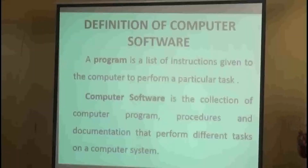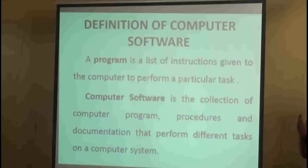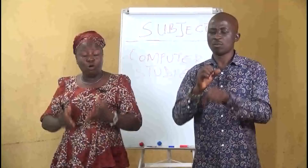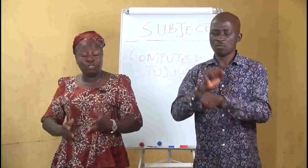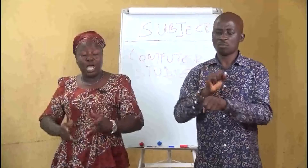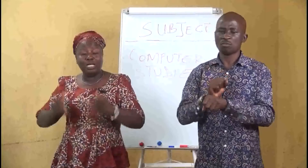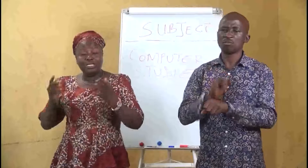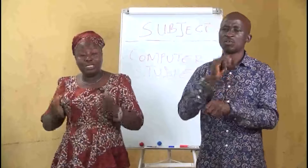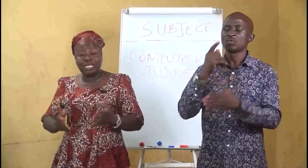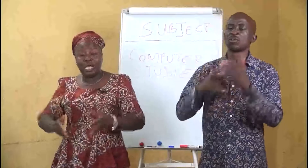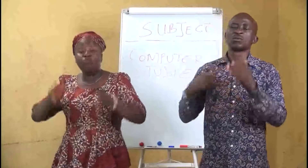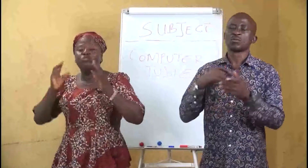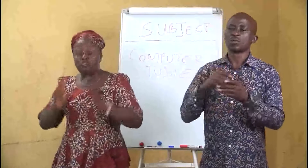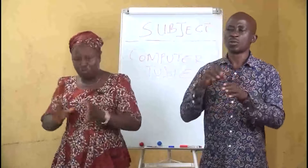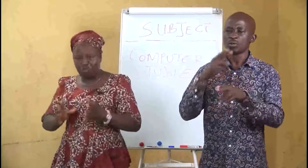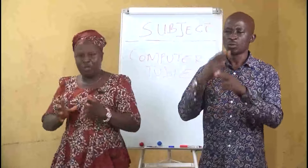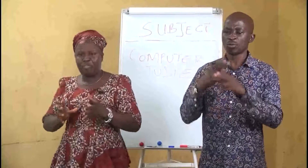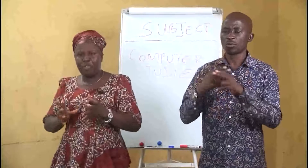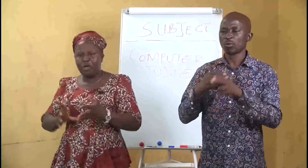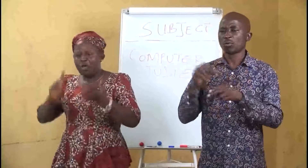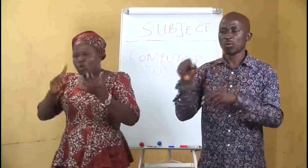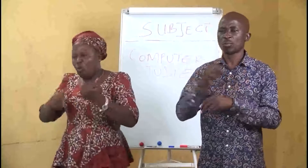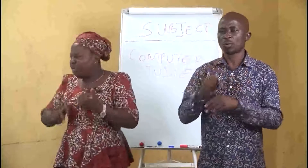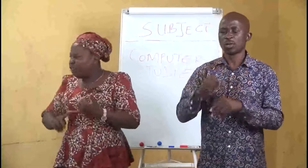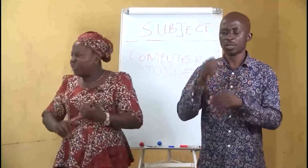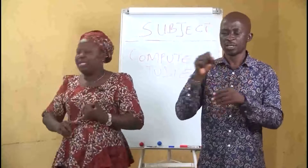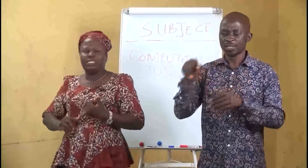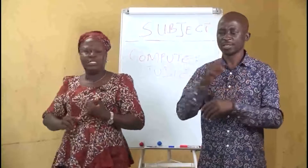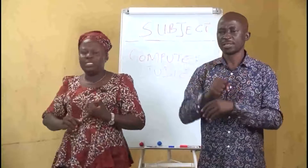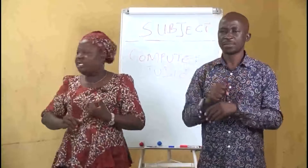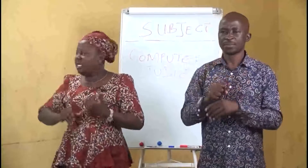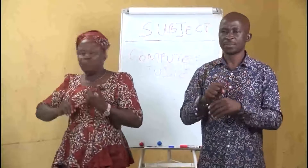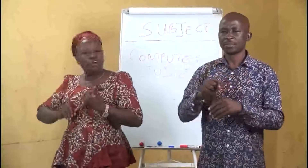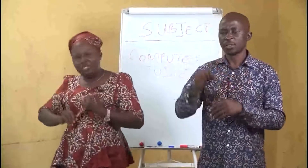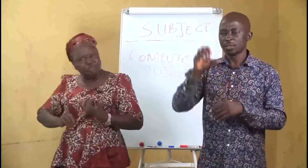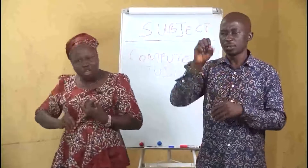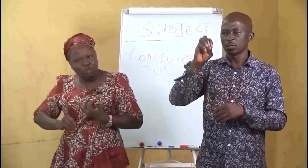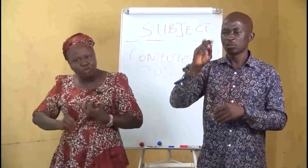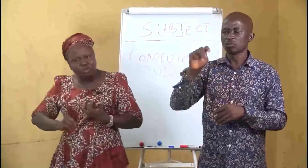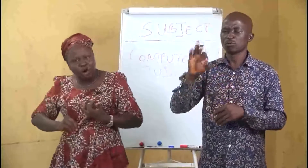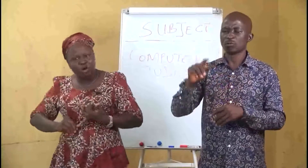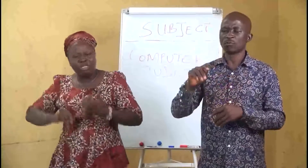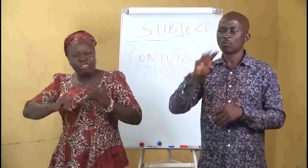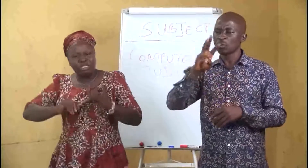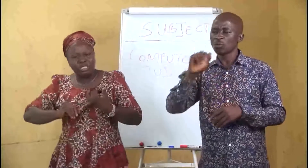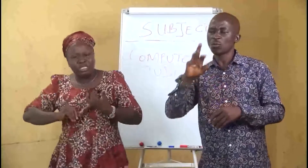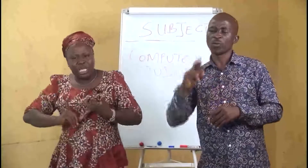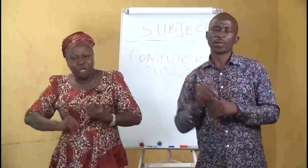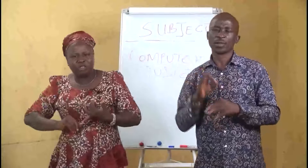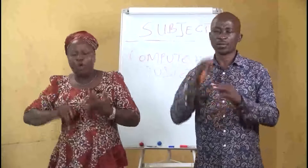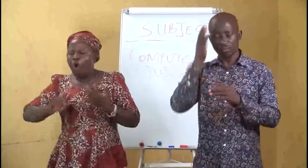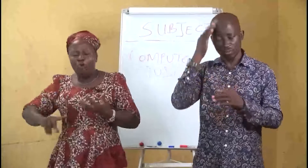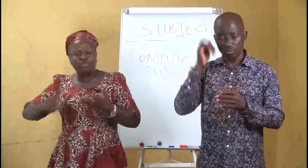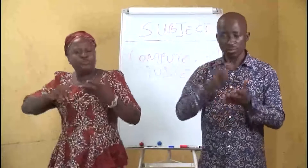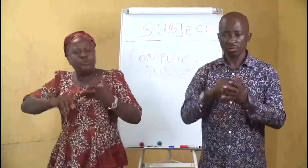our computer system software. When you know this, it will not be difficult for you to know the